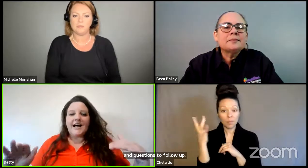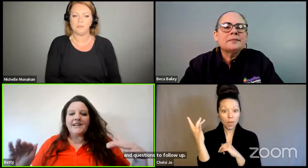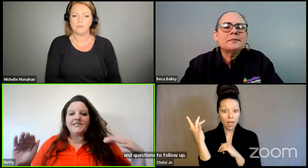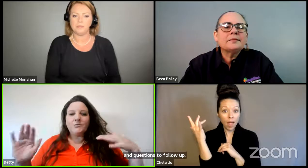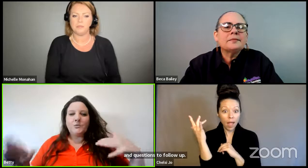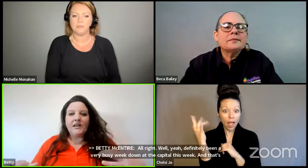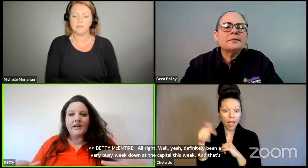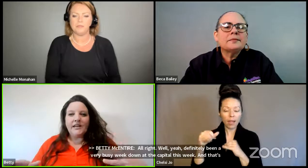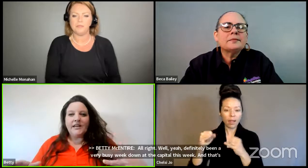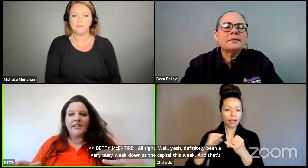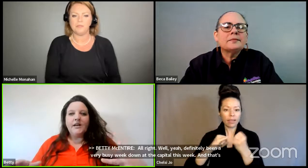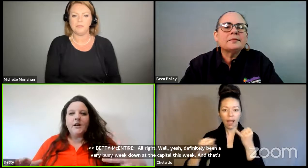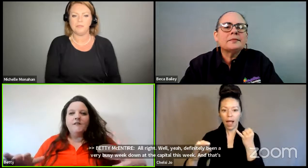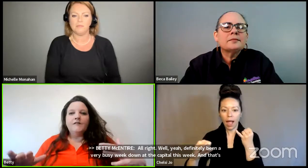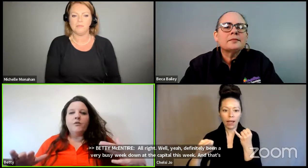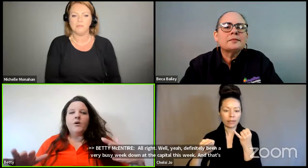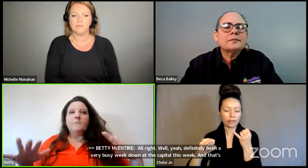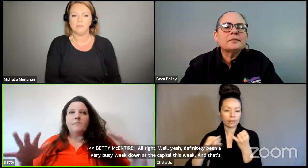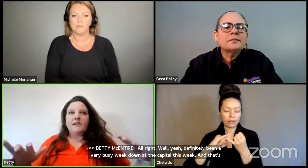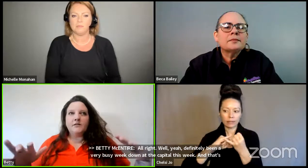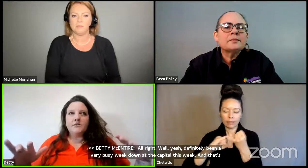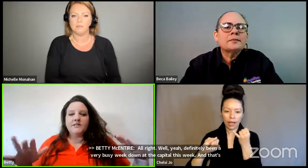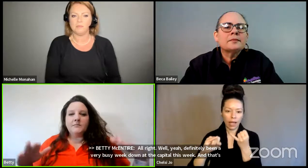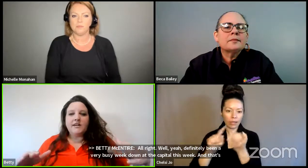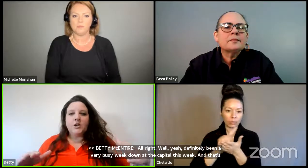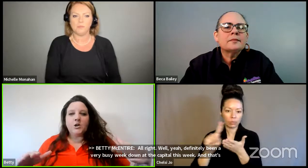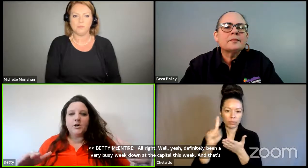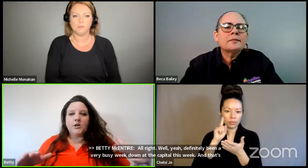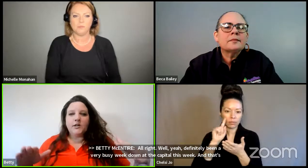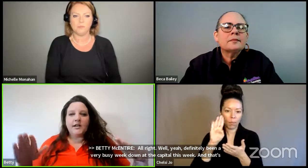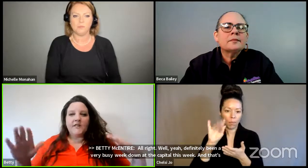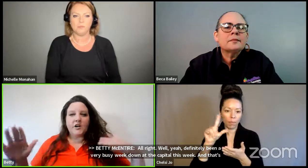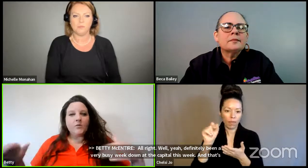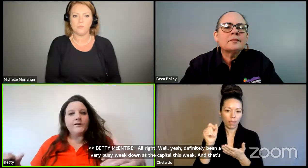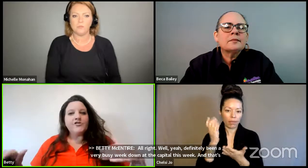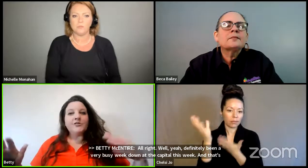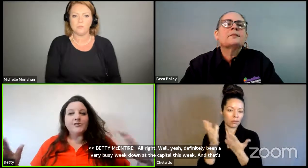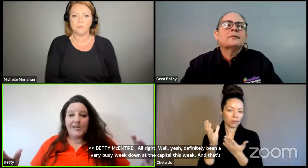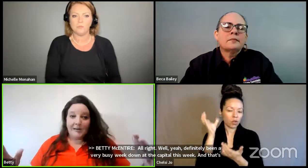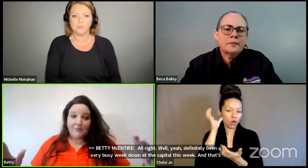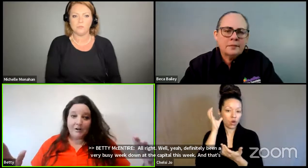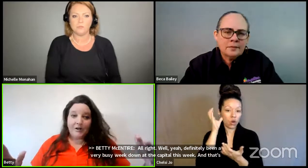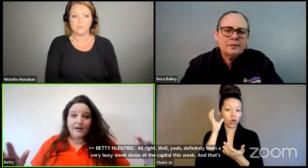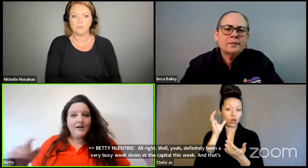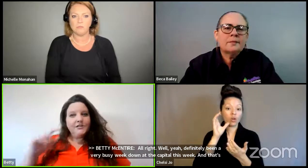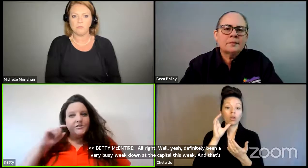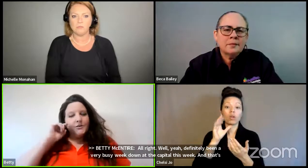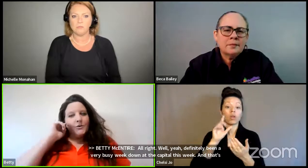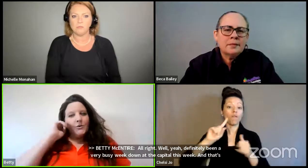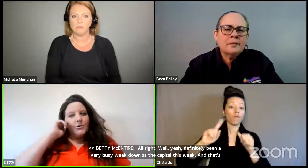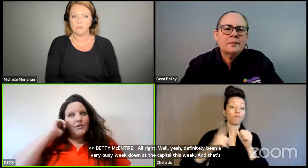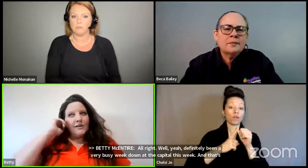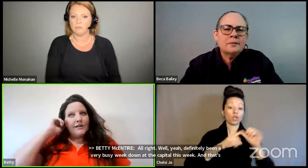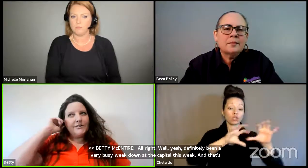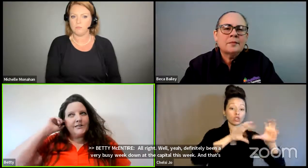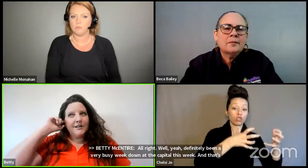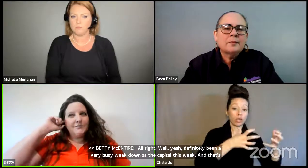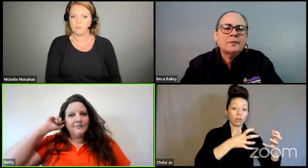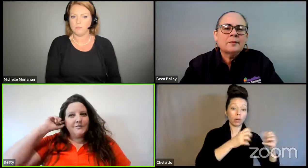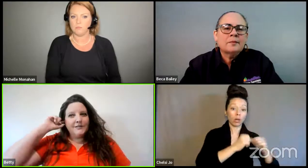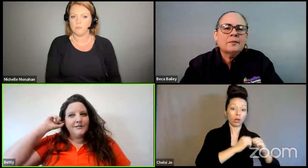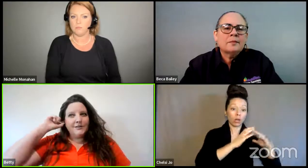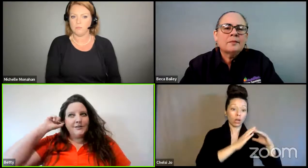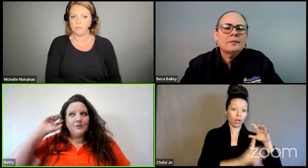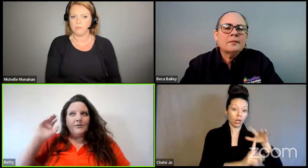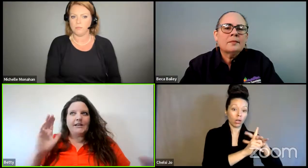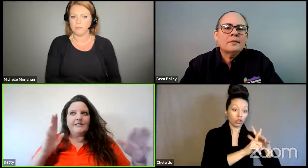the last week for bills to be heard in their original chamber. So there's